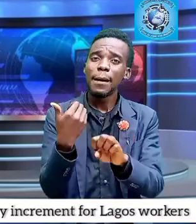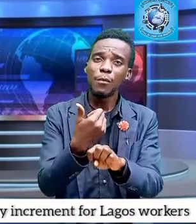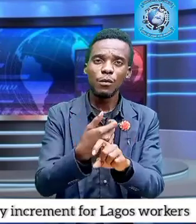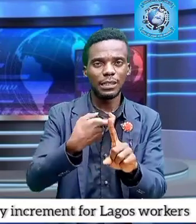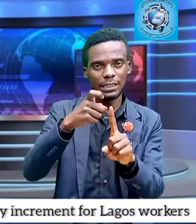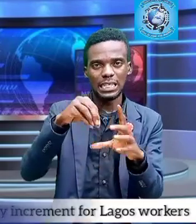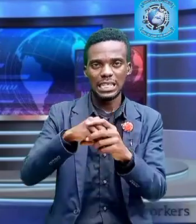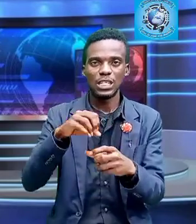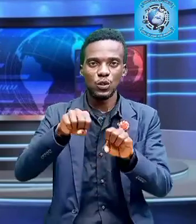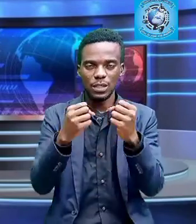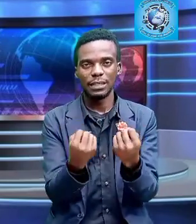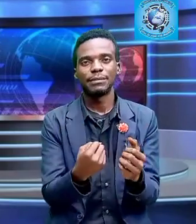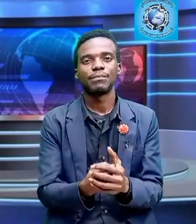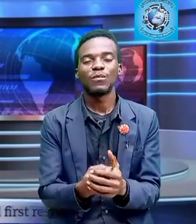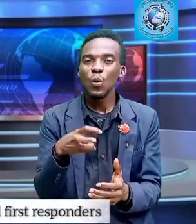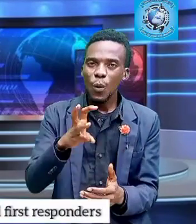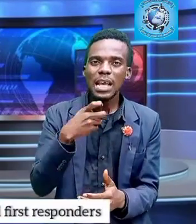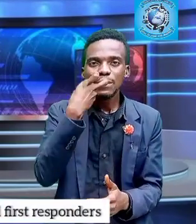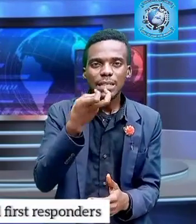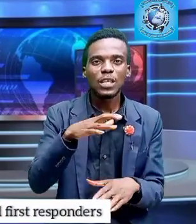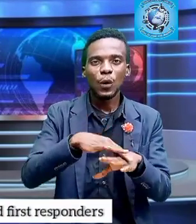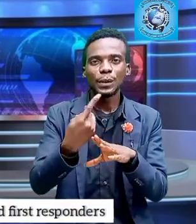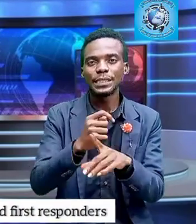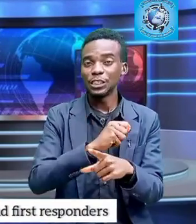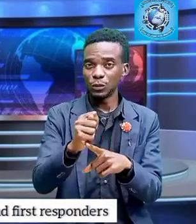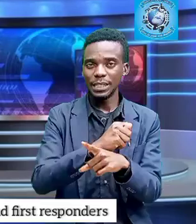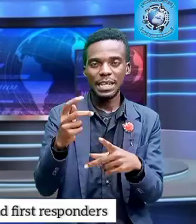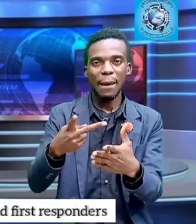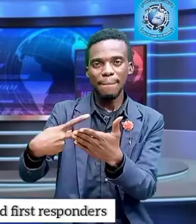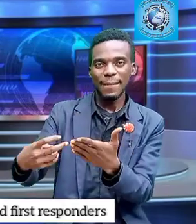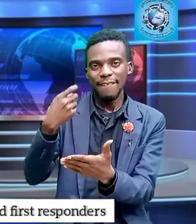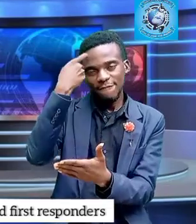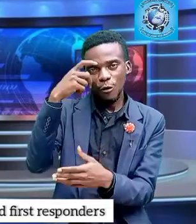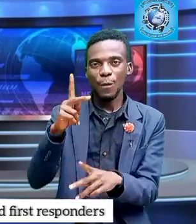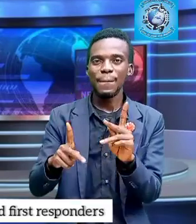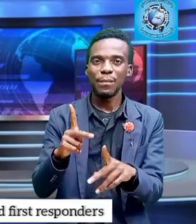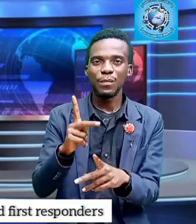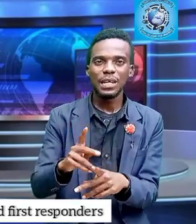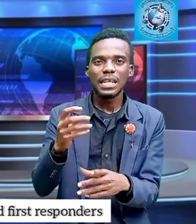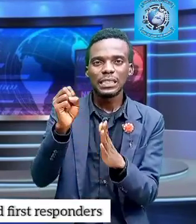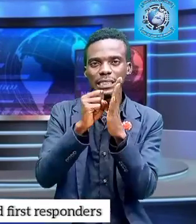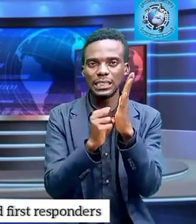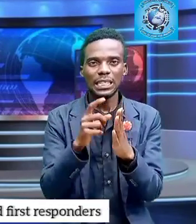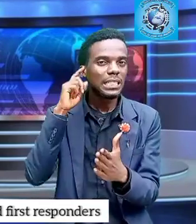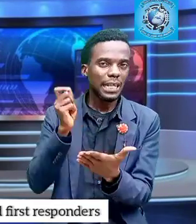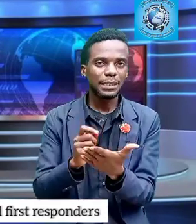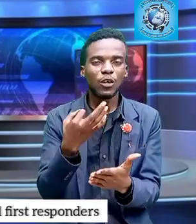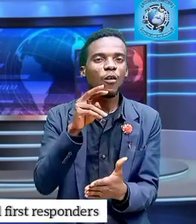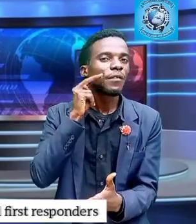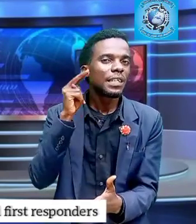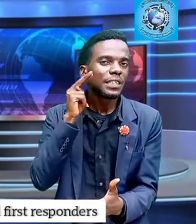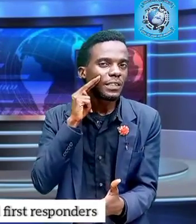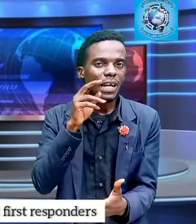society. While speaking on the training aspect for aspirants, State Secretary of the Nigerian Recruits